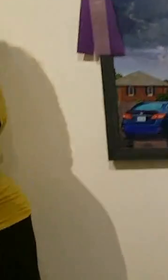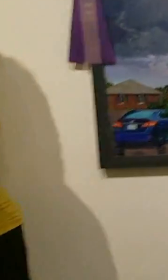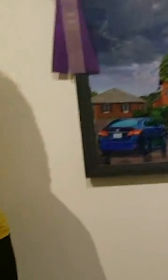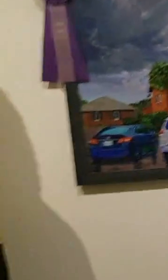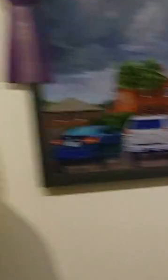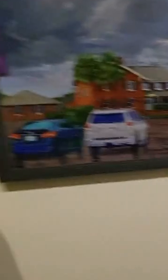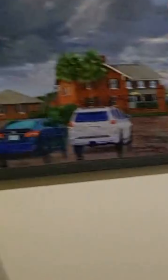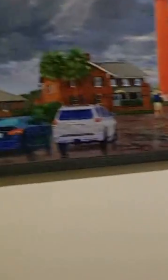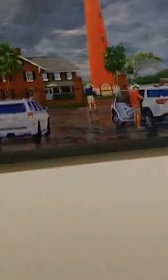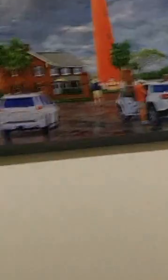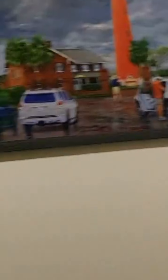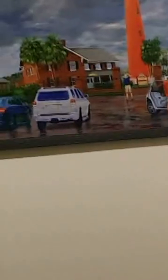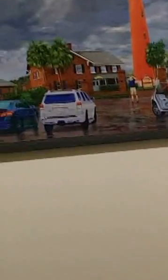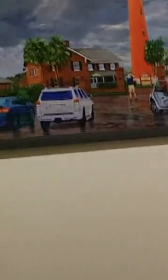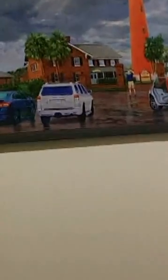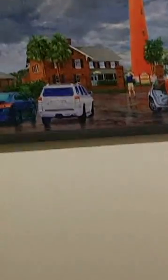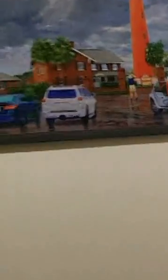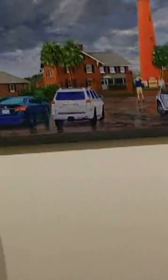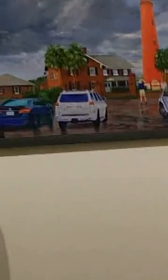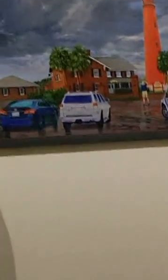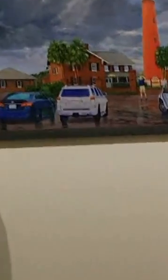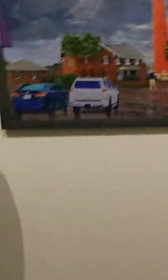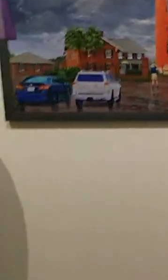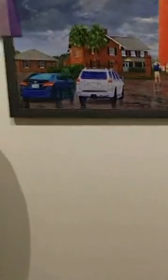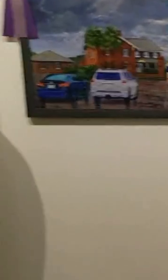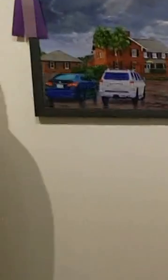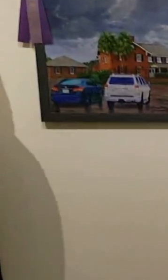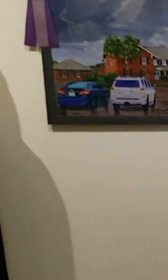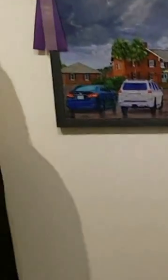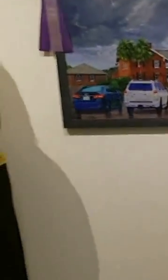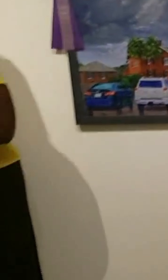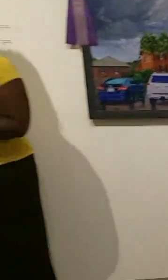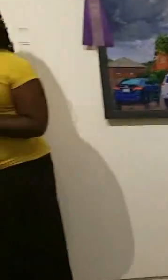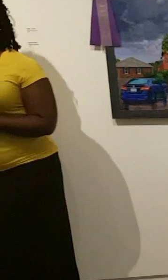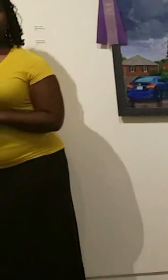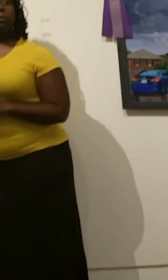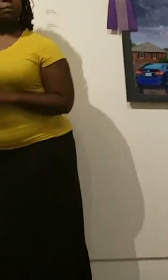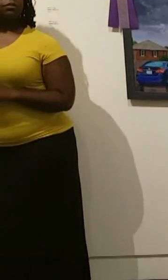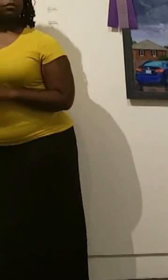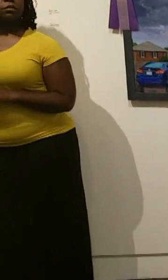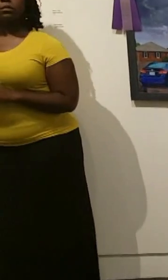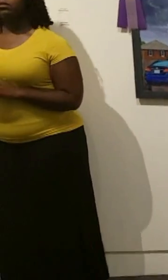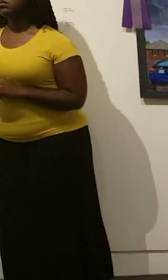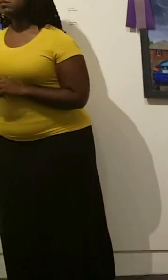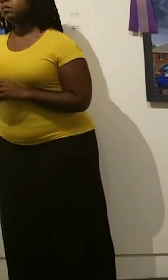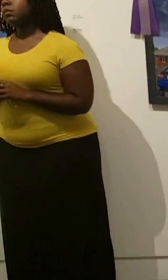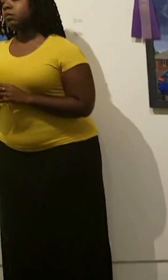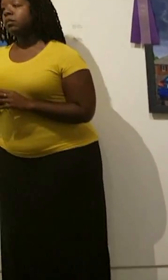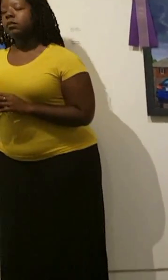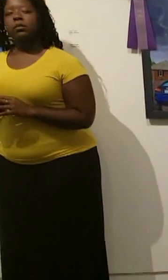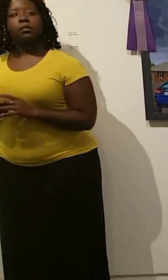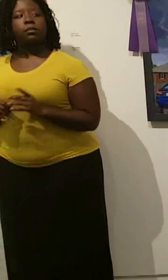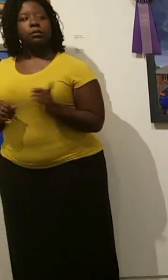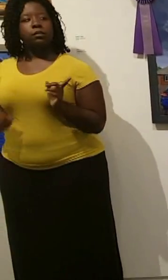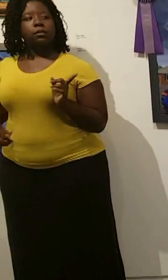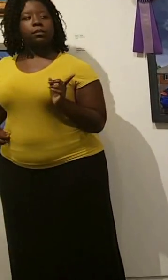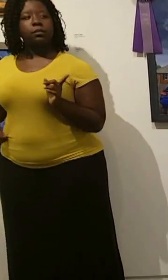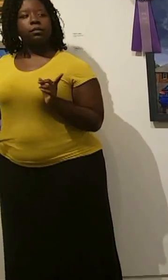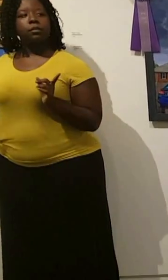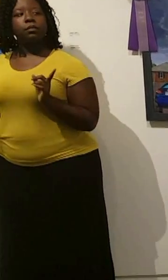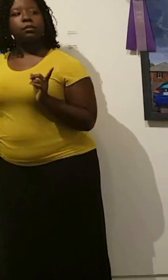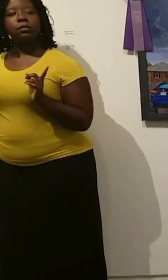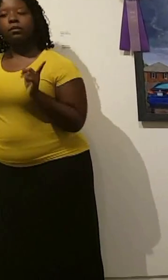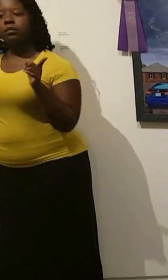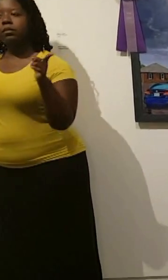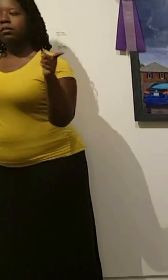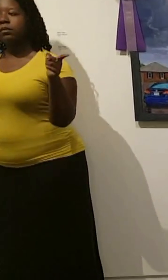Yes, totally acrylic on canvas, on a 30 by 40 inch stretched canvas. And as long as we have you in this room,